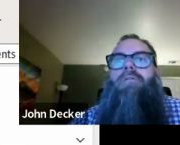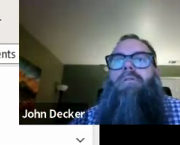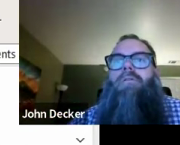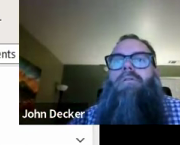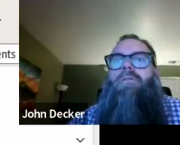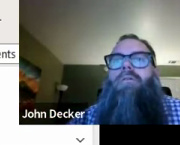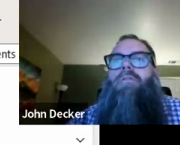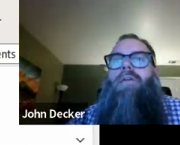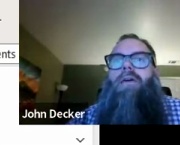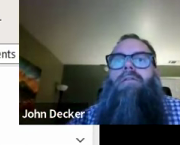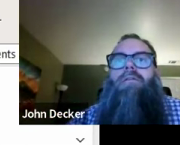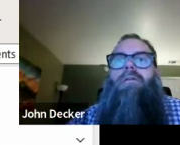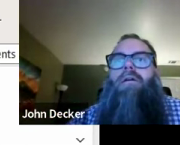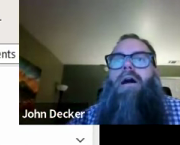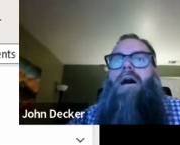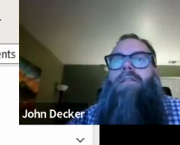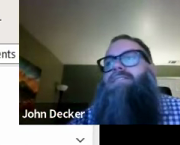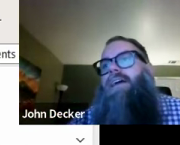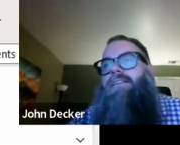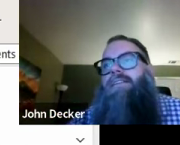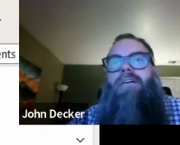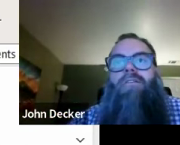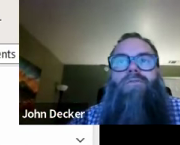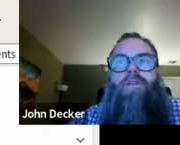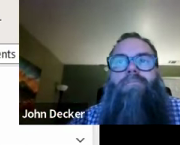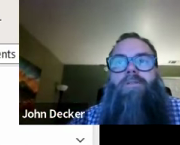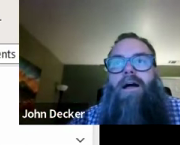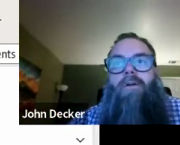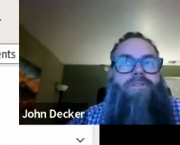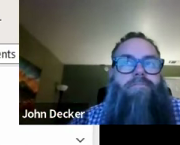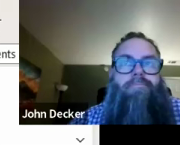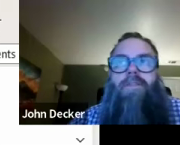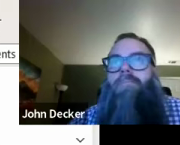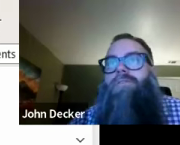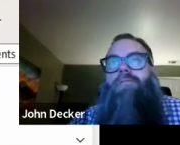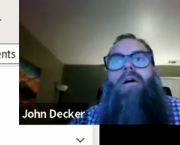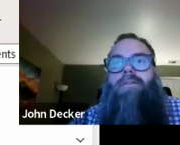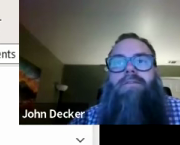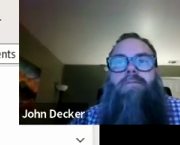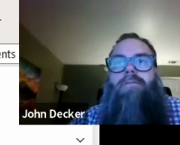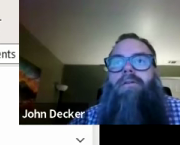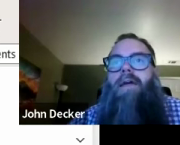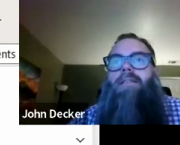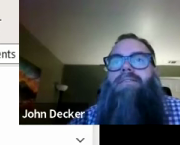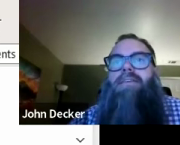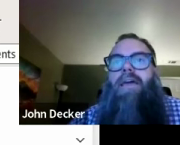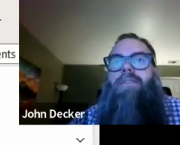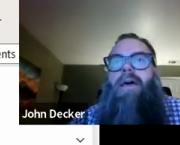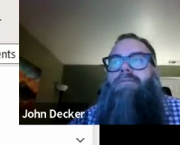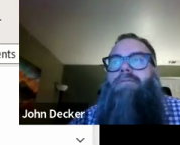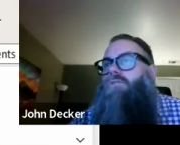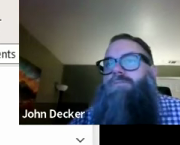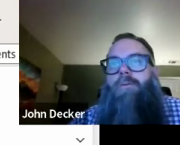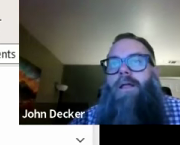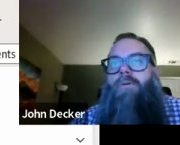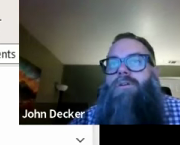agency. Then let's say I did 840 billable hours in the month of August. And let's